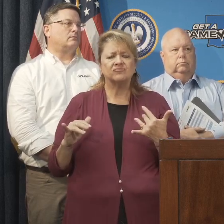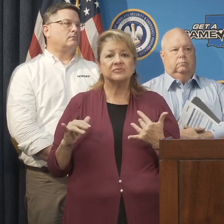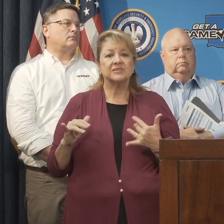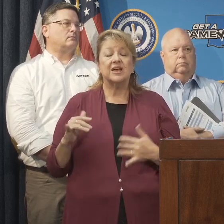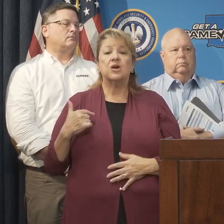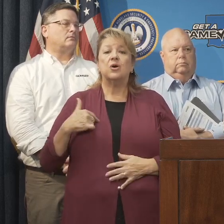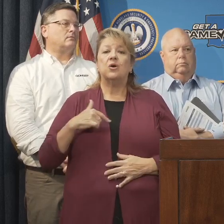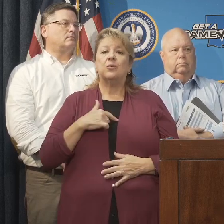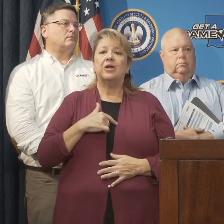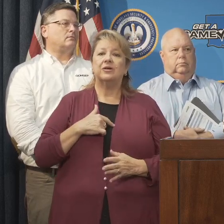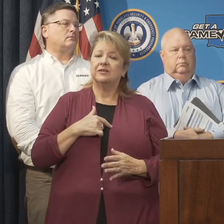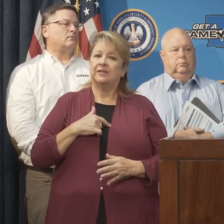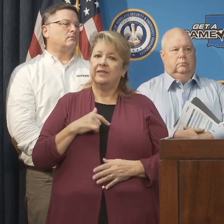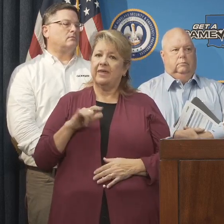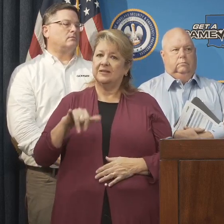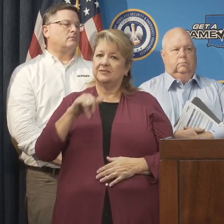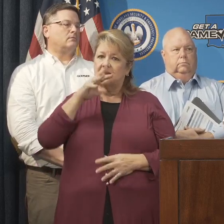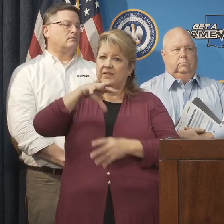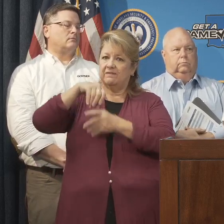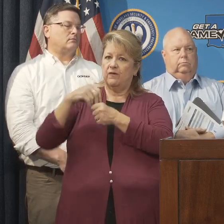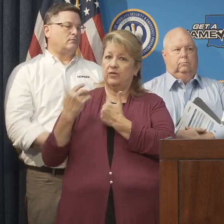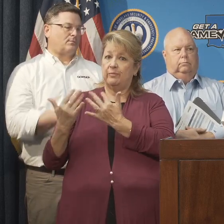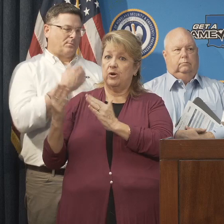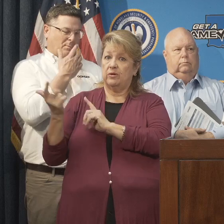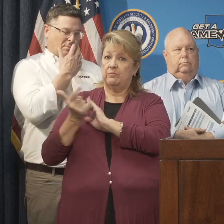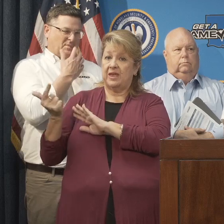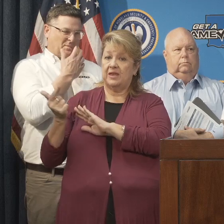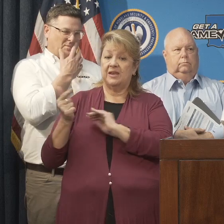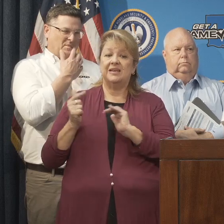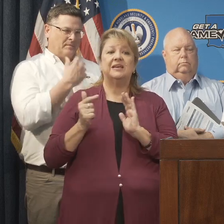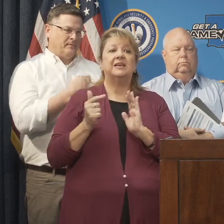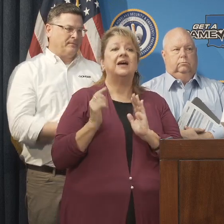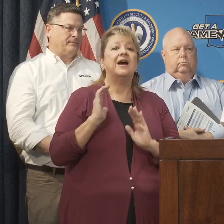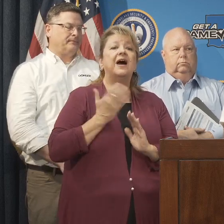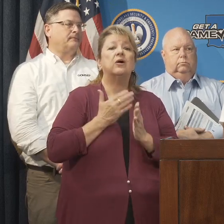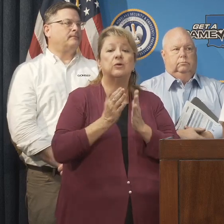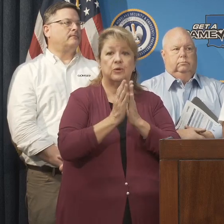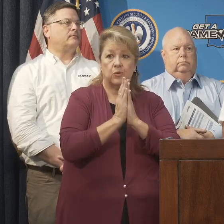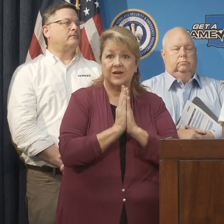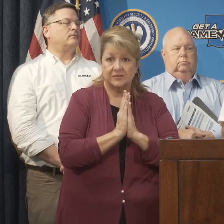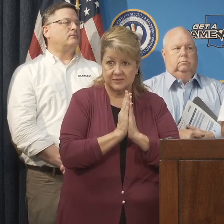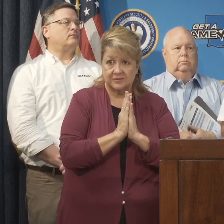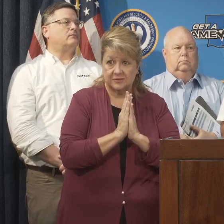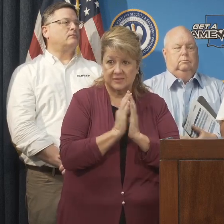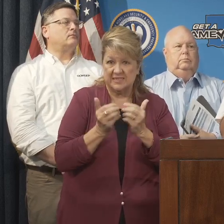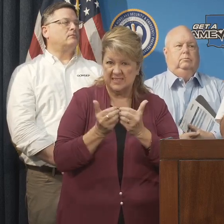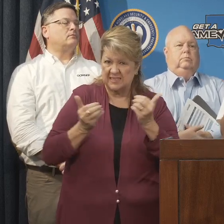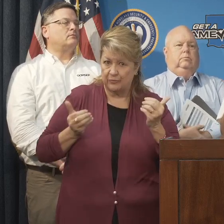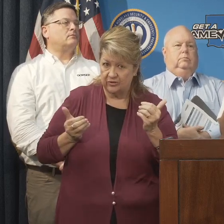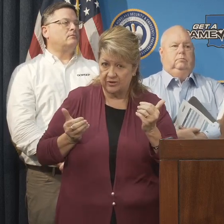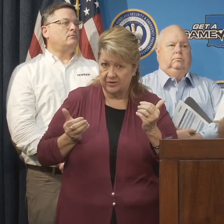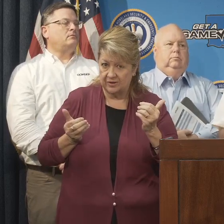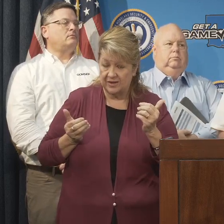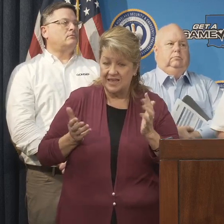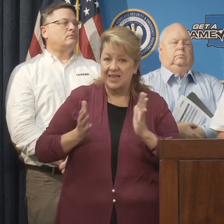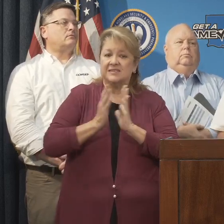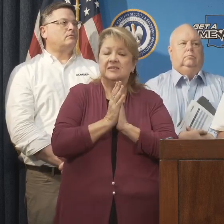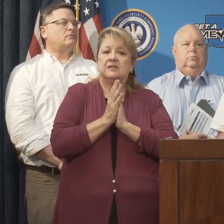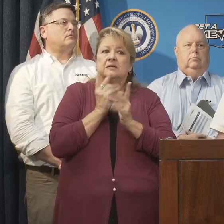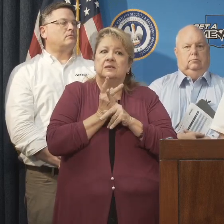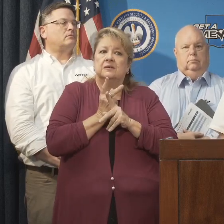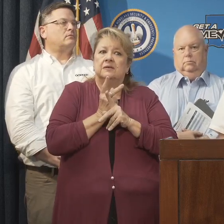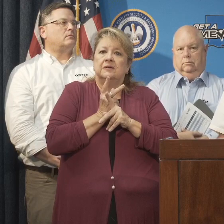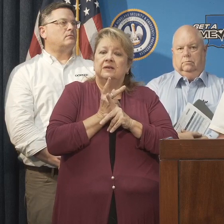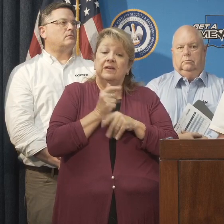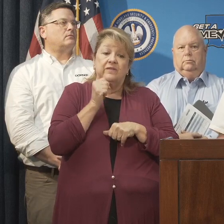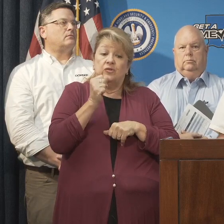are requesting that. That is not technically part of the burn ban, but we're asking for people to comply